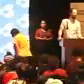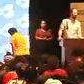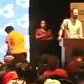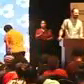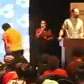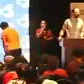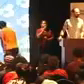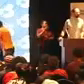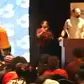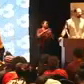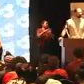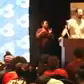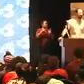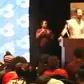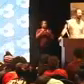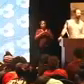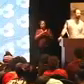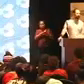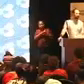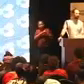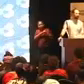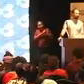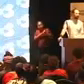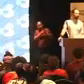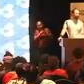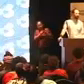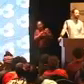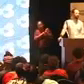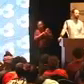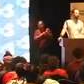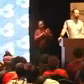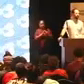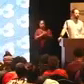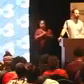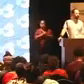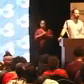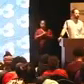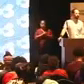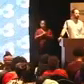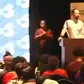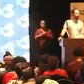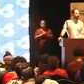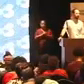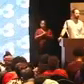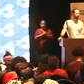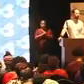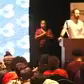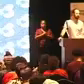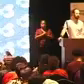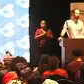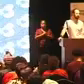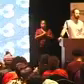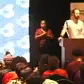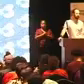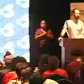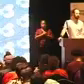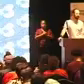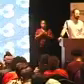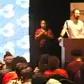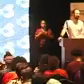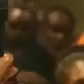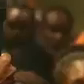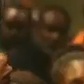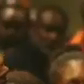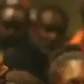Thank you, Jason, for that presentation. And this is exciting times we are in,